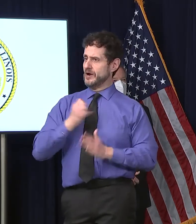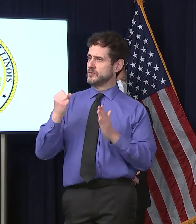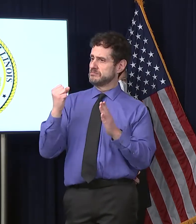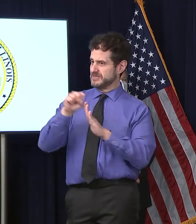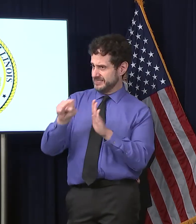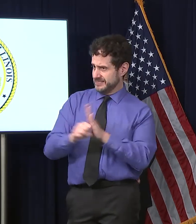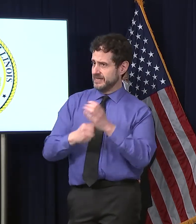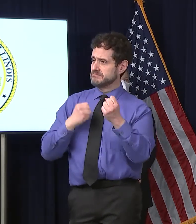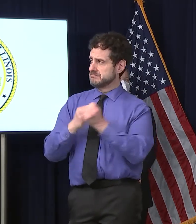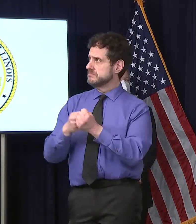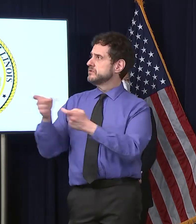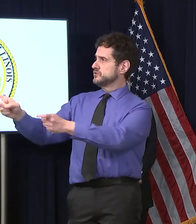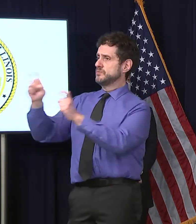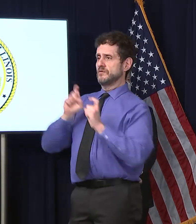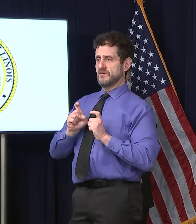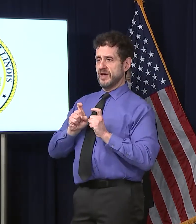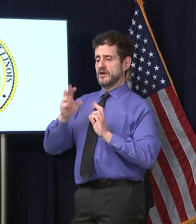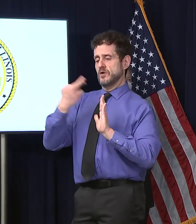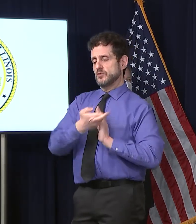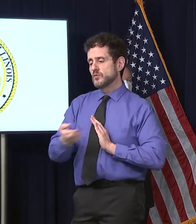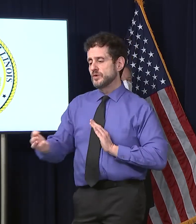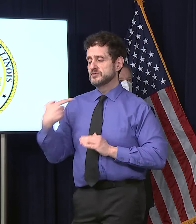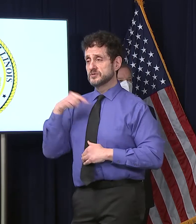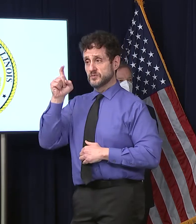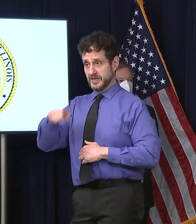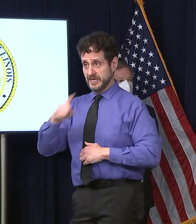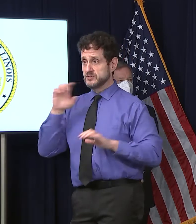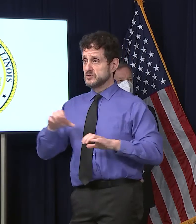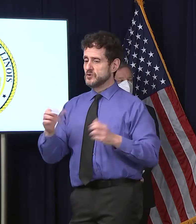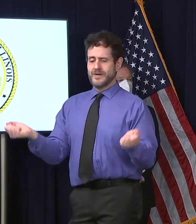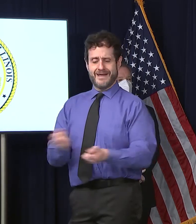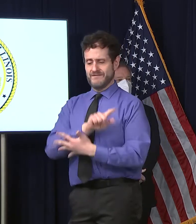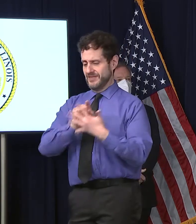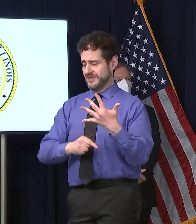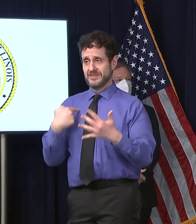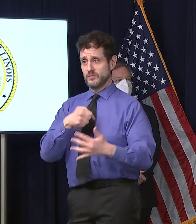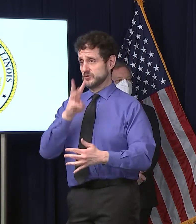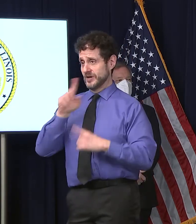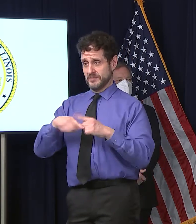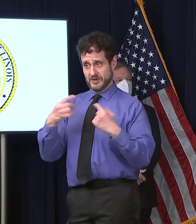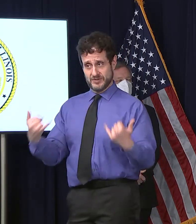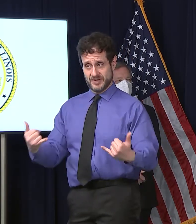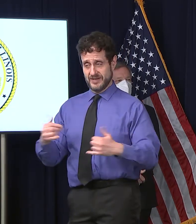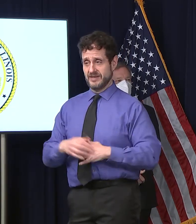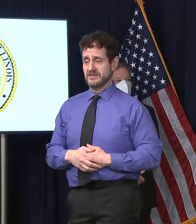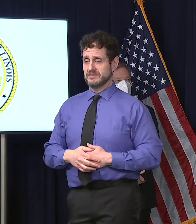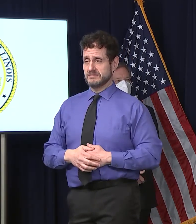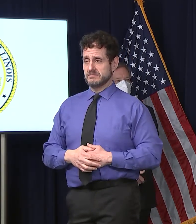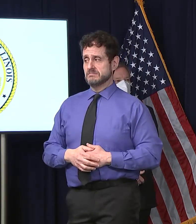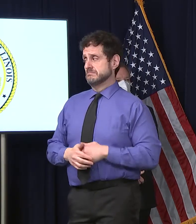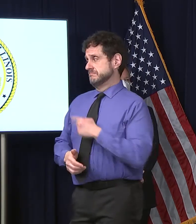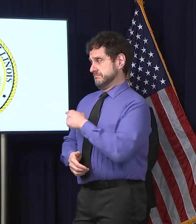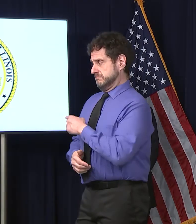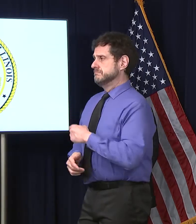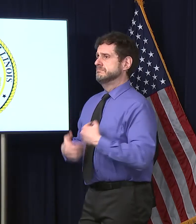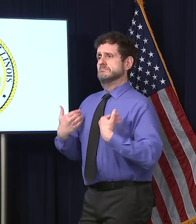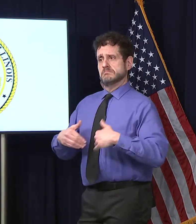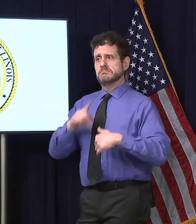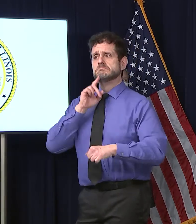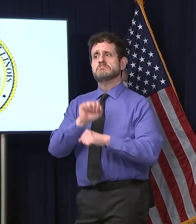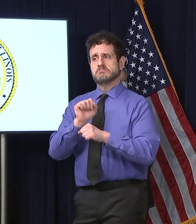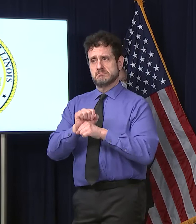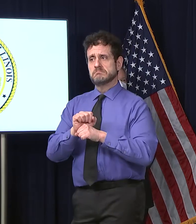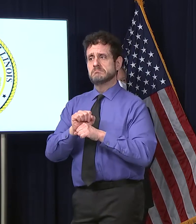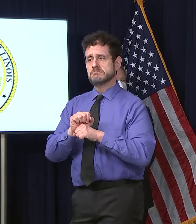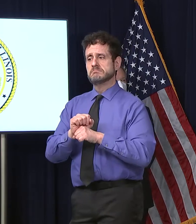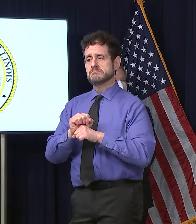the resources that are necessary for us to be able to do all of what we're talking about today, she truly has stepped up and done her part.